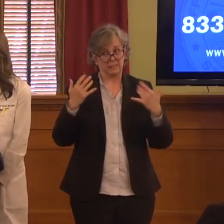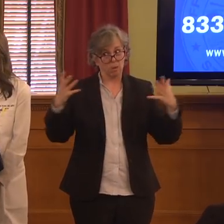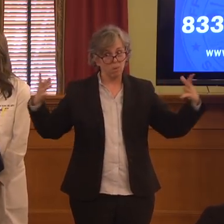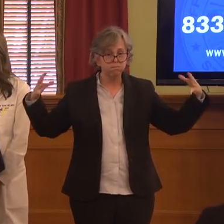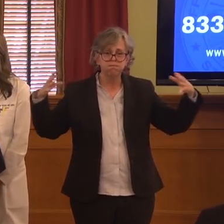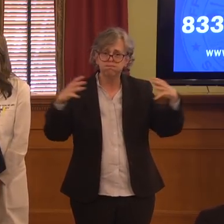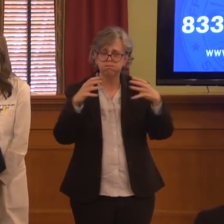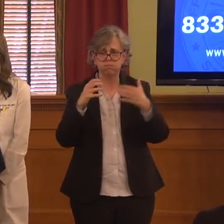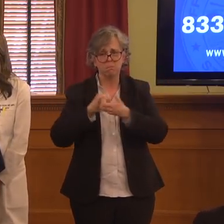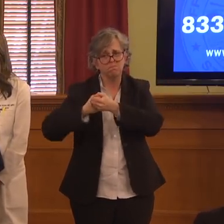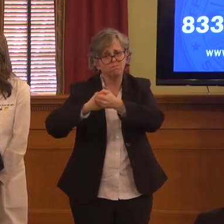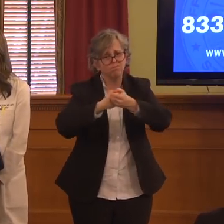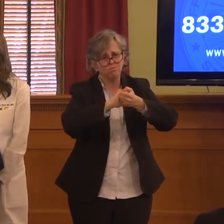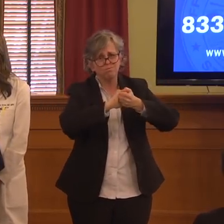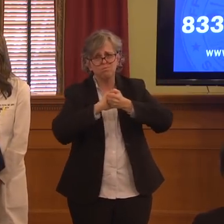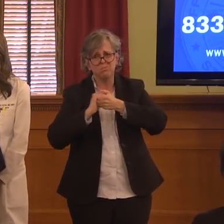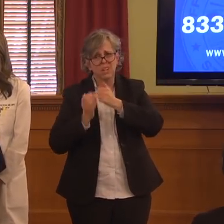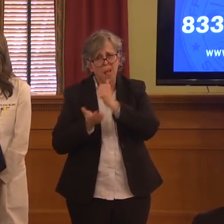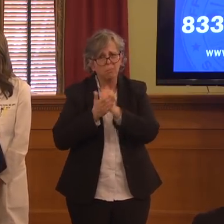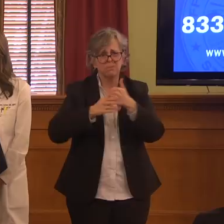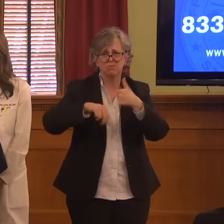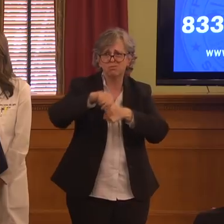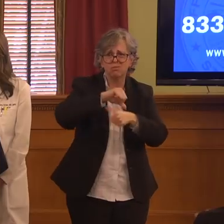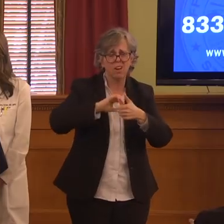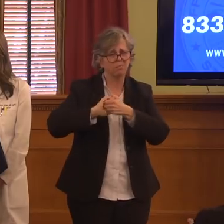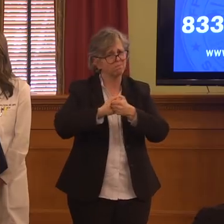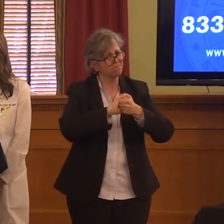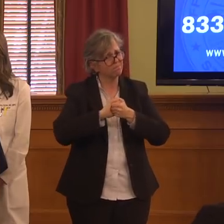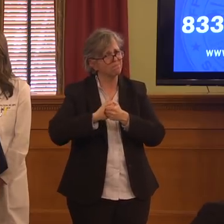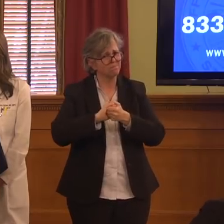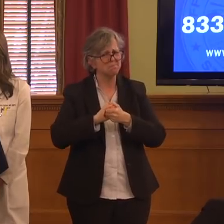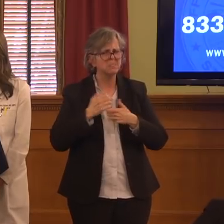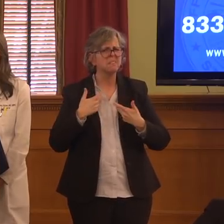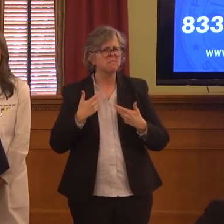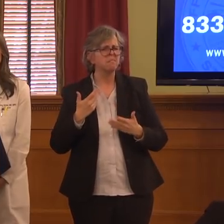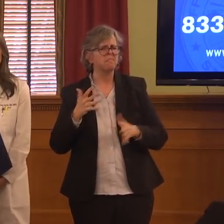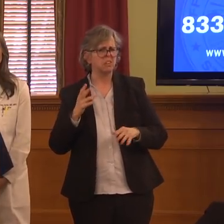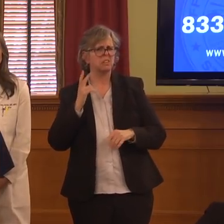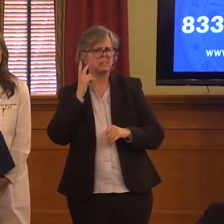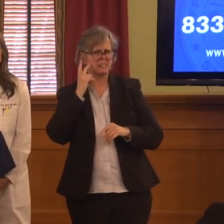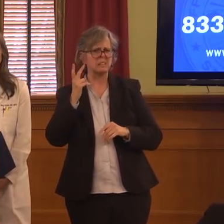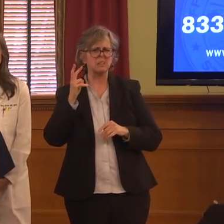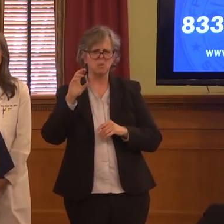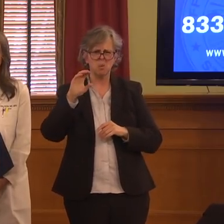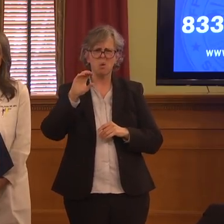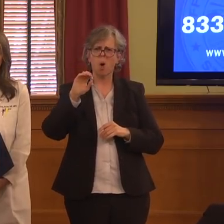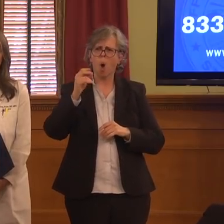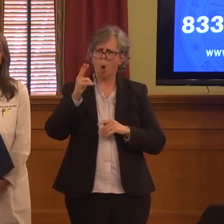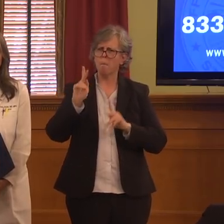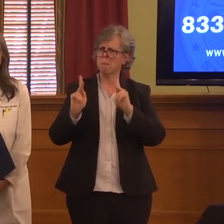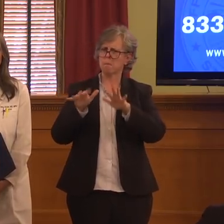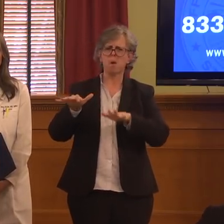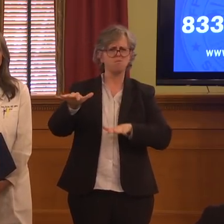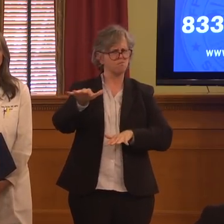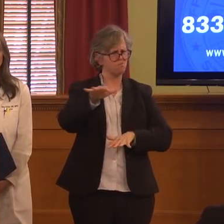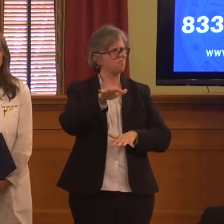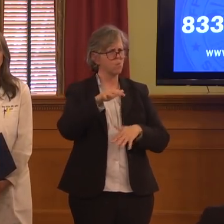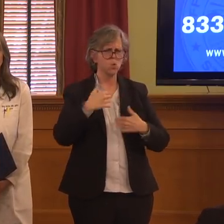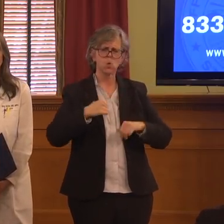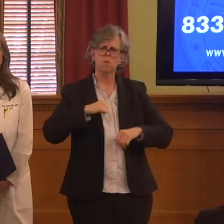River when we've had communities that have flooded. I've been to places where there have been tornadoes.